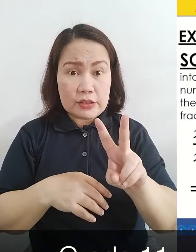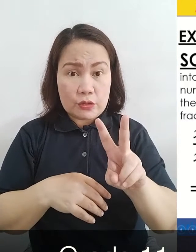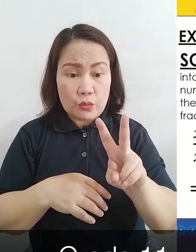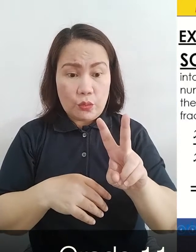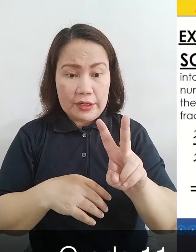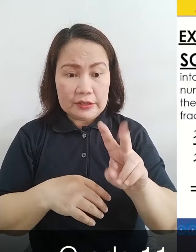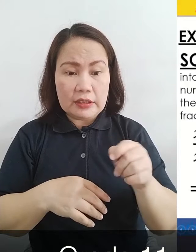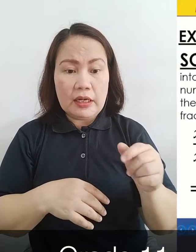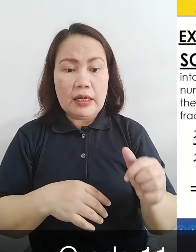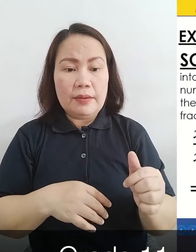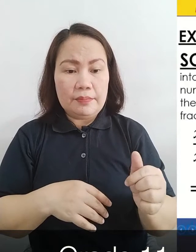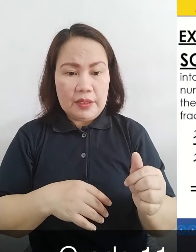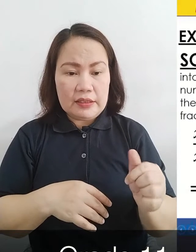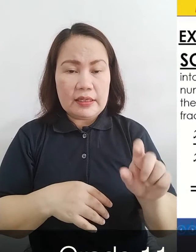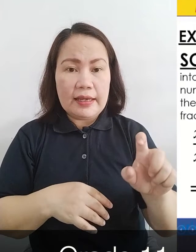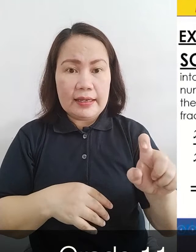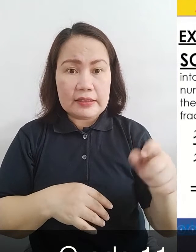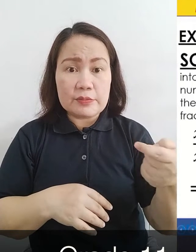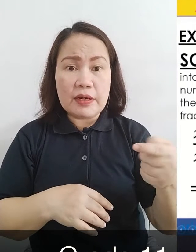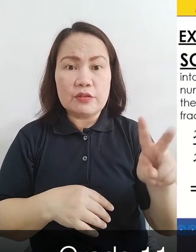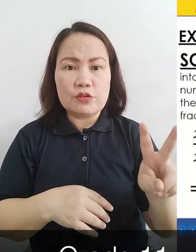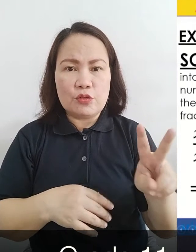squared plus x minus 2.